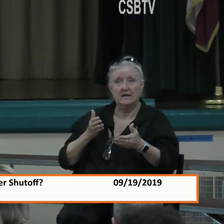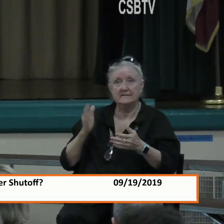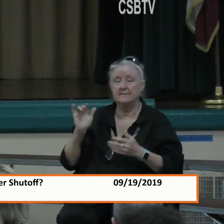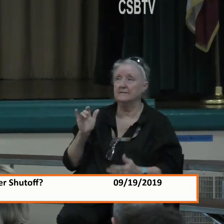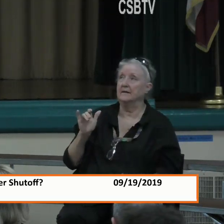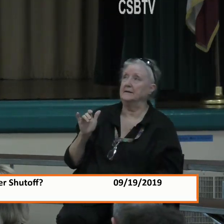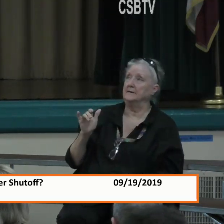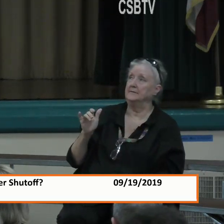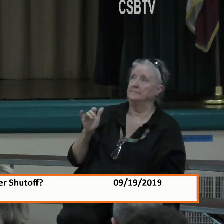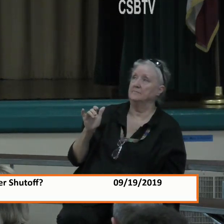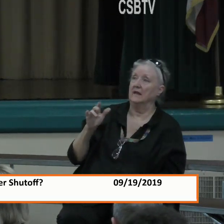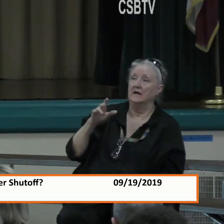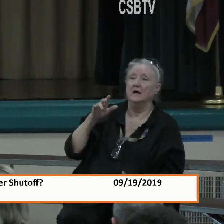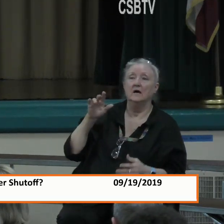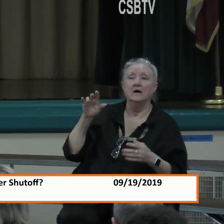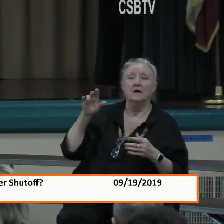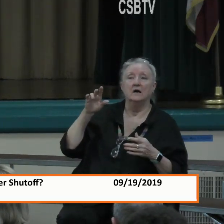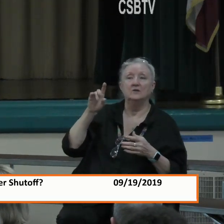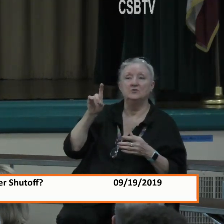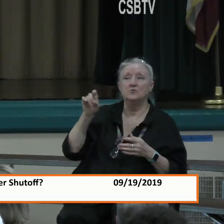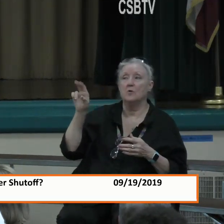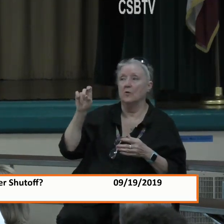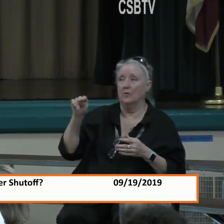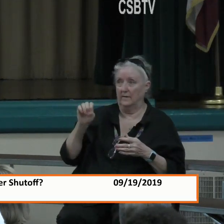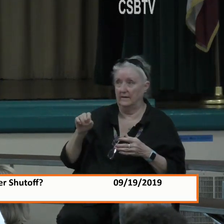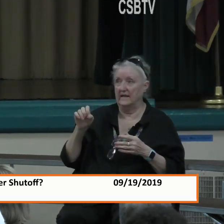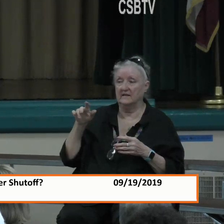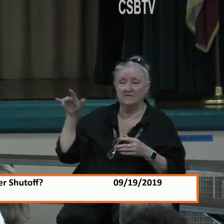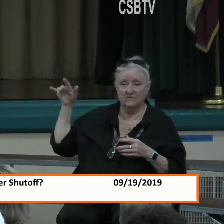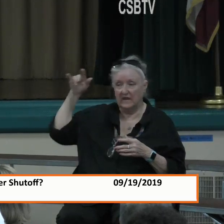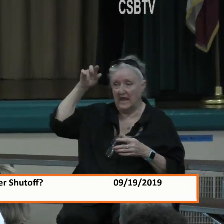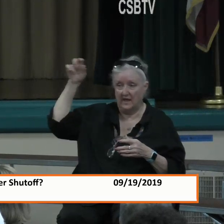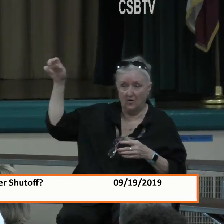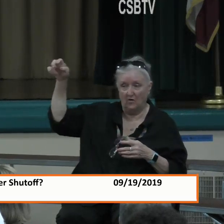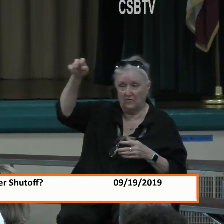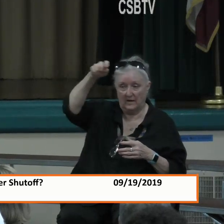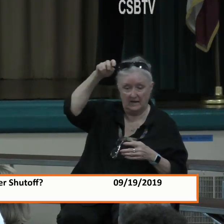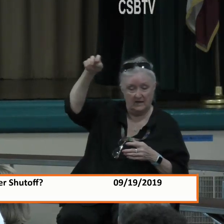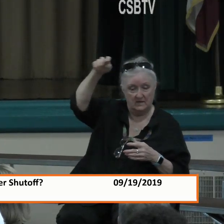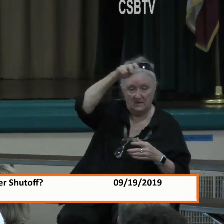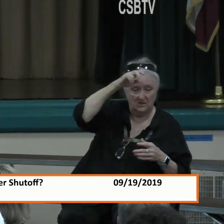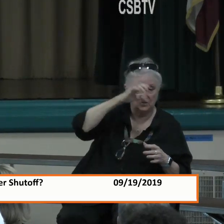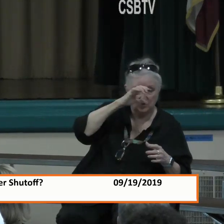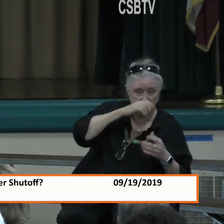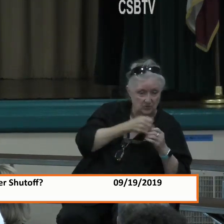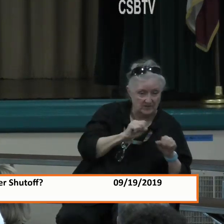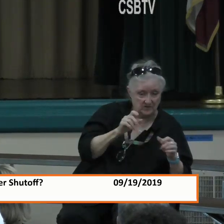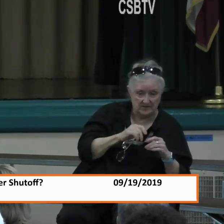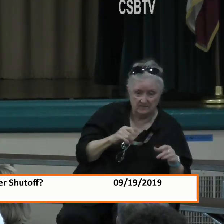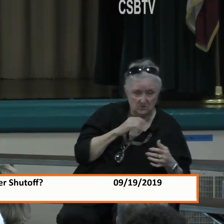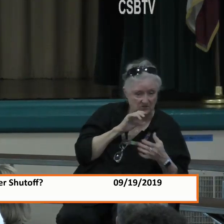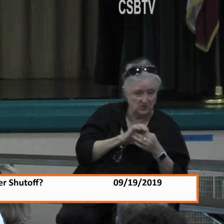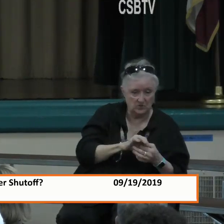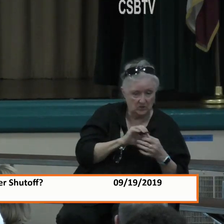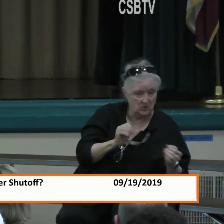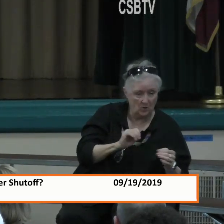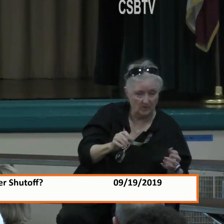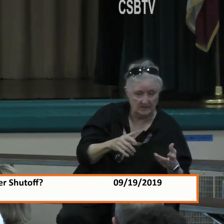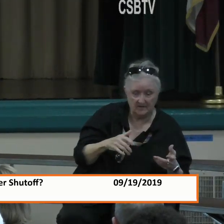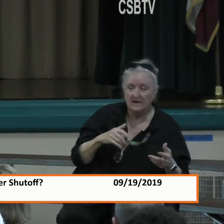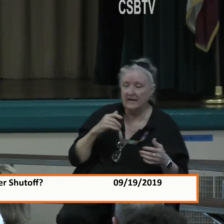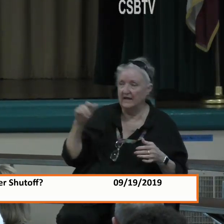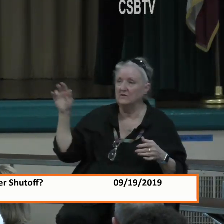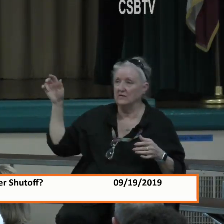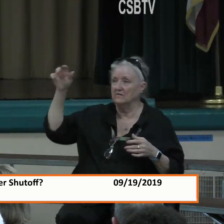like a drone that can fly overhead for our search and rescue teams where there is no coverage or connectivity whatsoever, and fly that in for a period